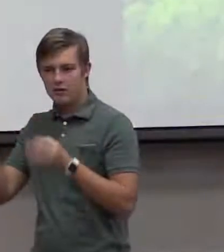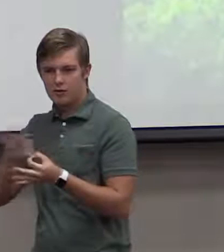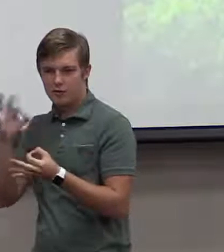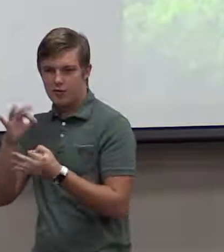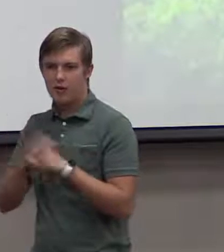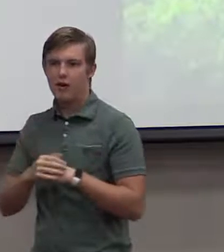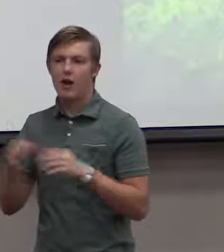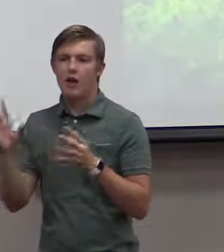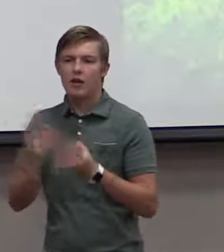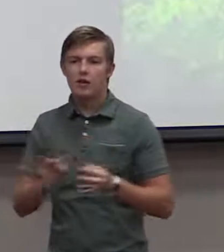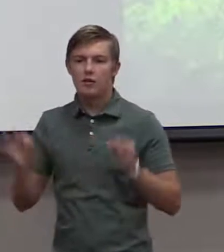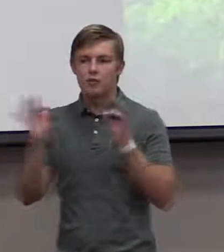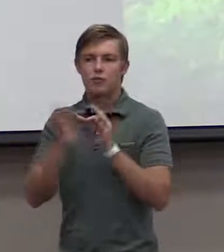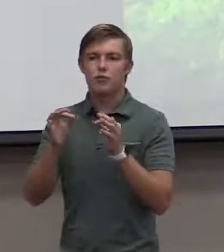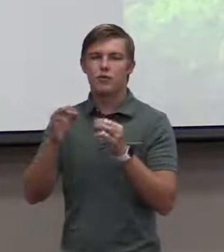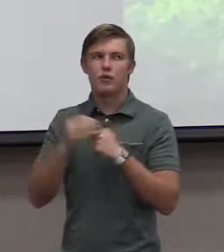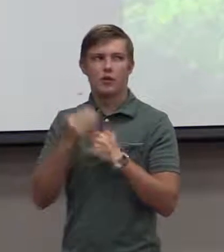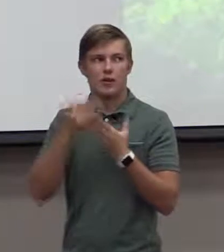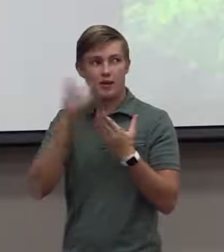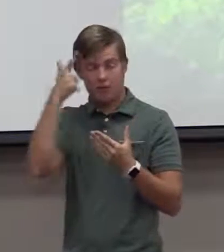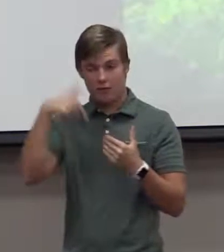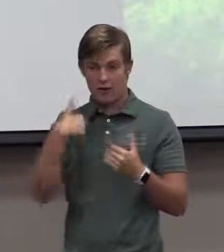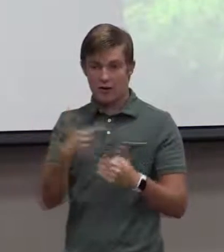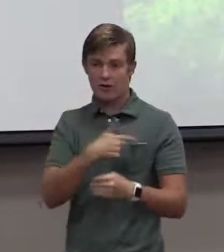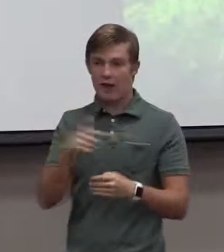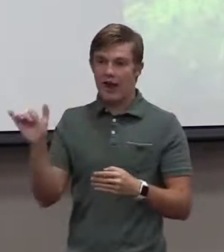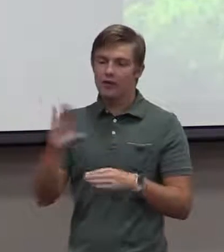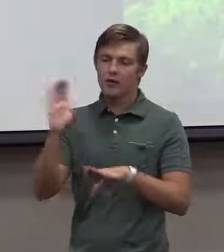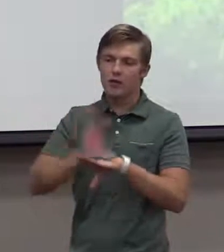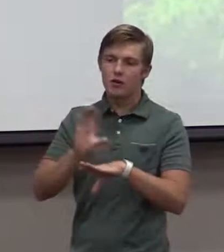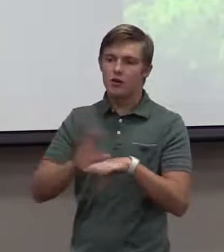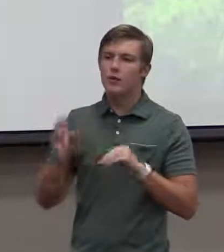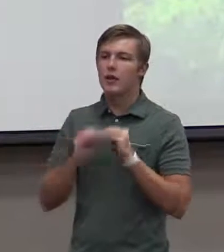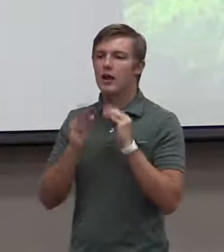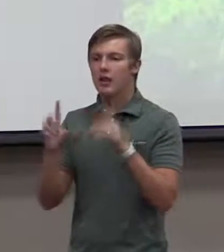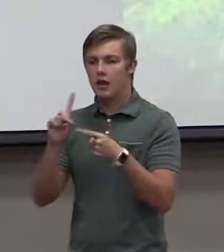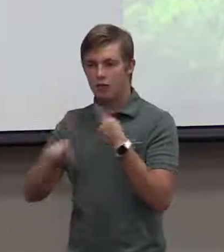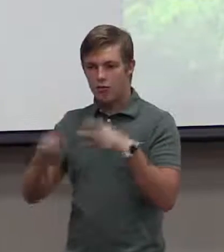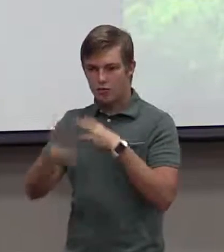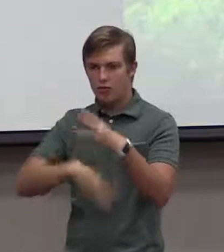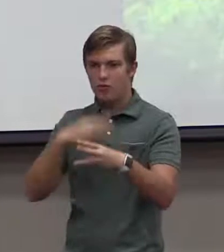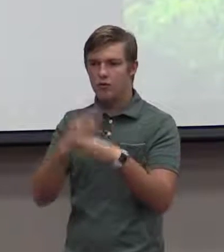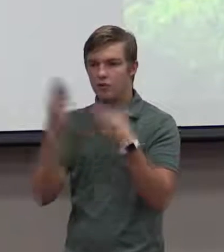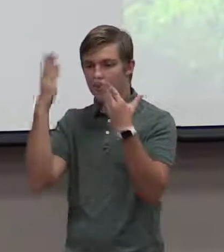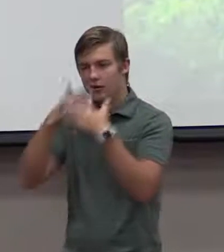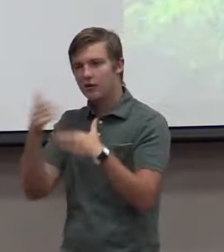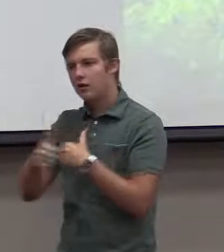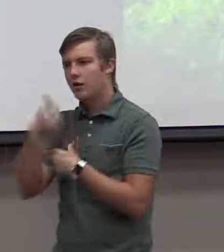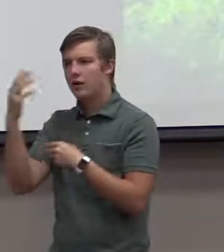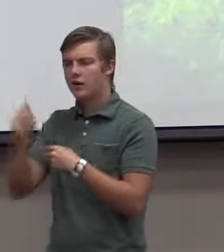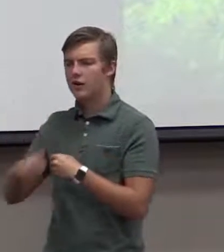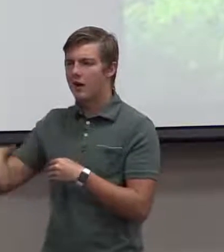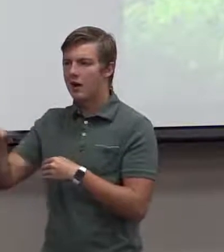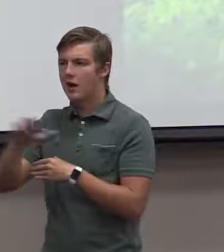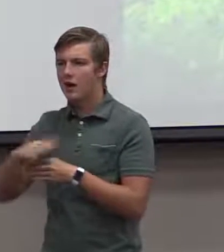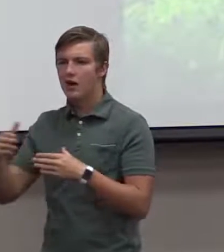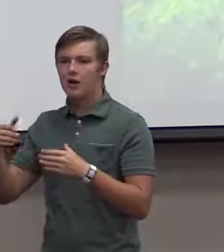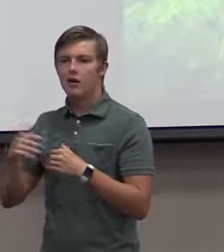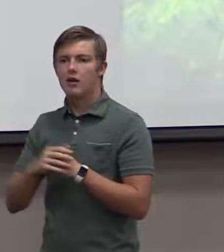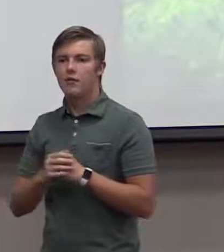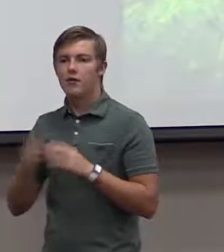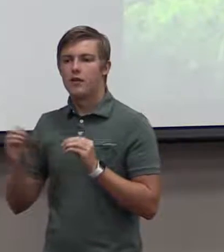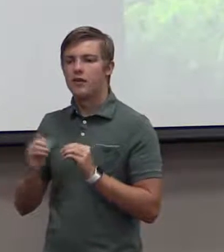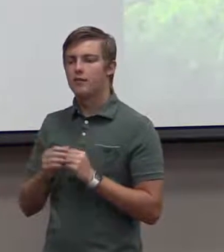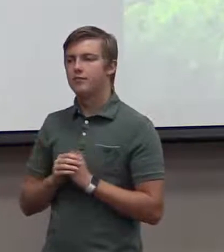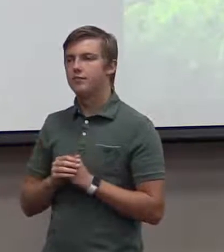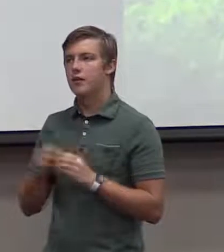such an important thing for us as the church to be a light to the world. The darker an area is, the brighter light stands out.